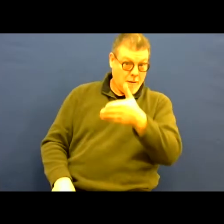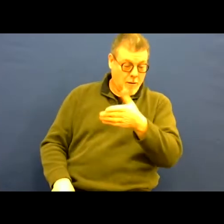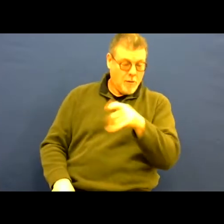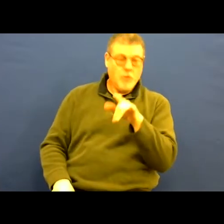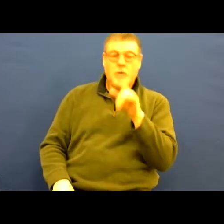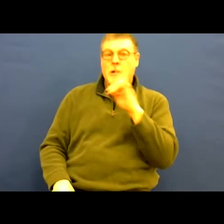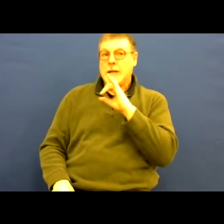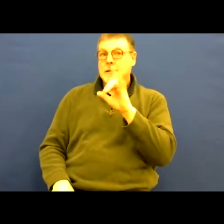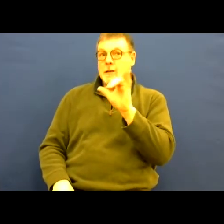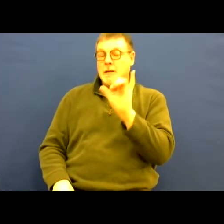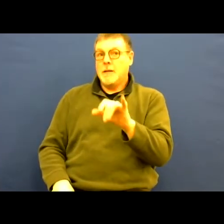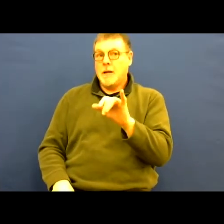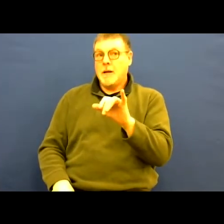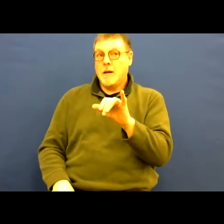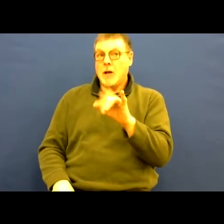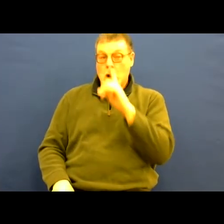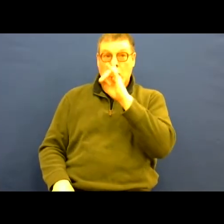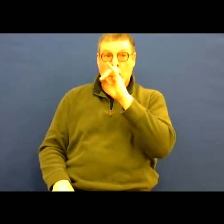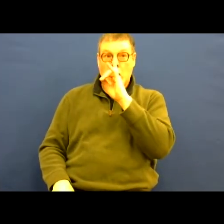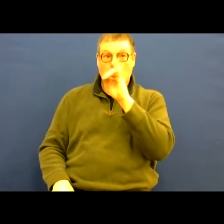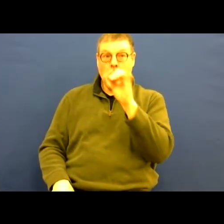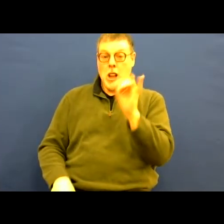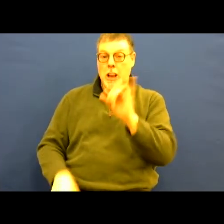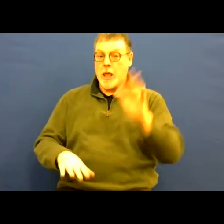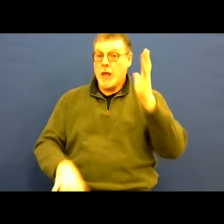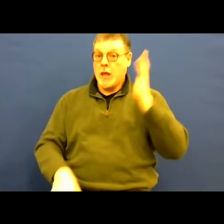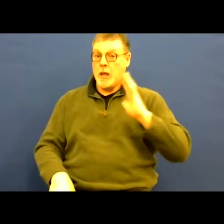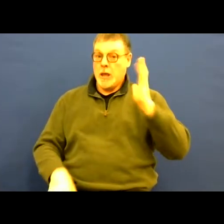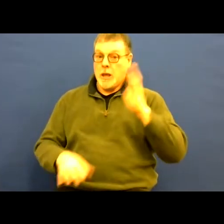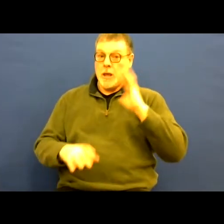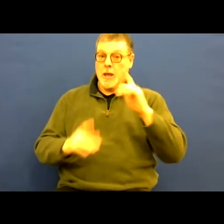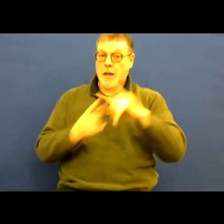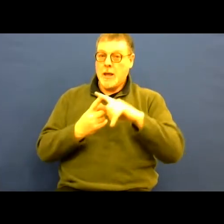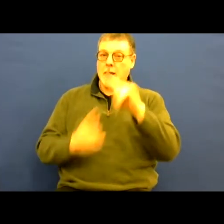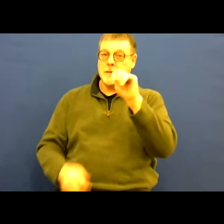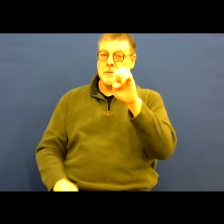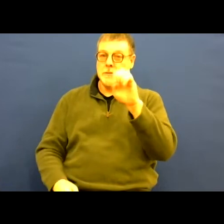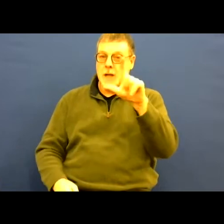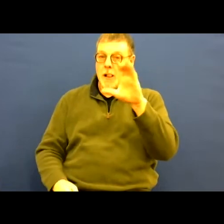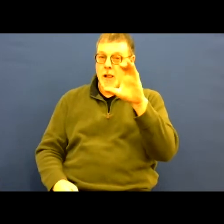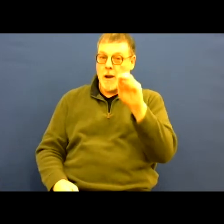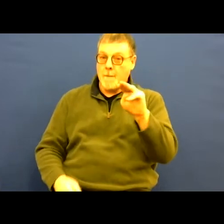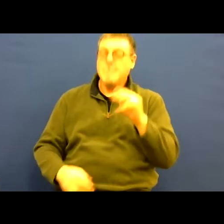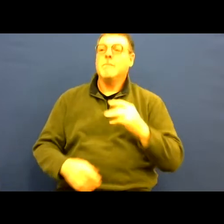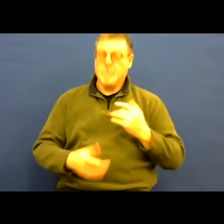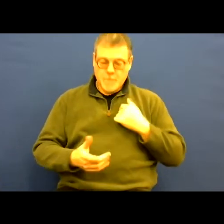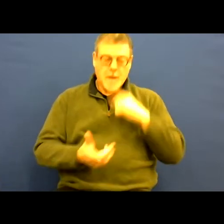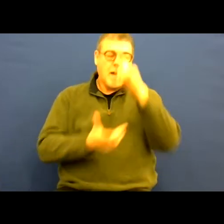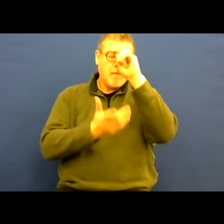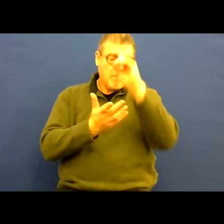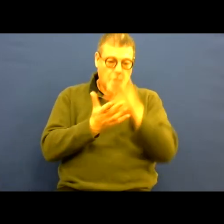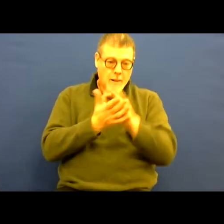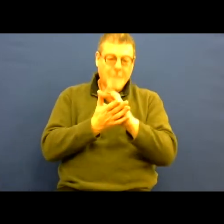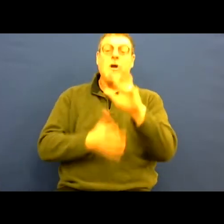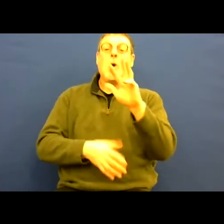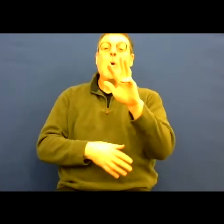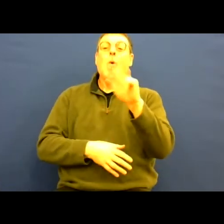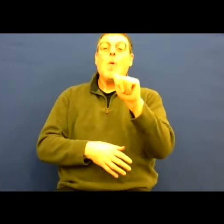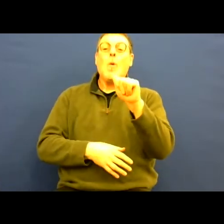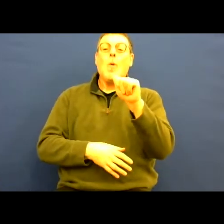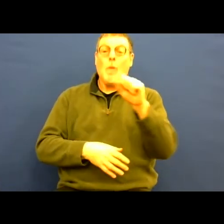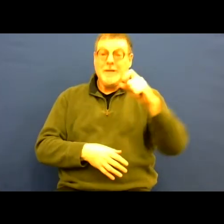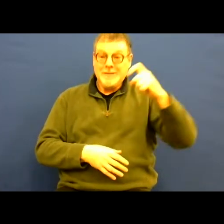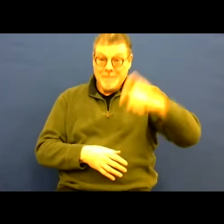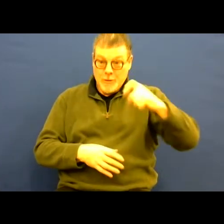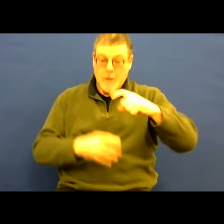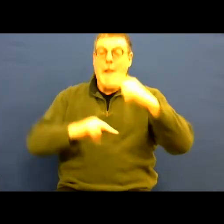like, it looks like it might have at one time held telecom? So I believe the story was it was going to, and it